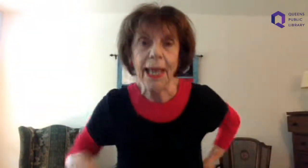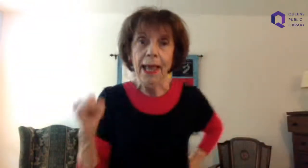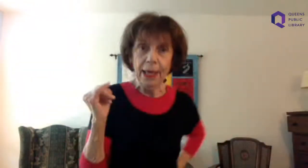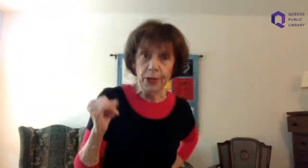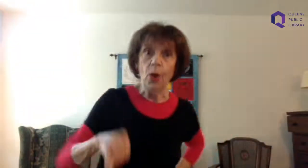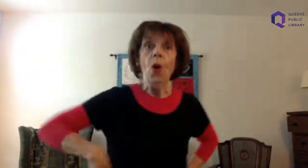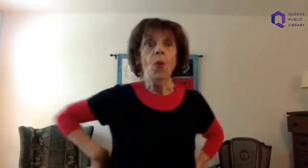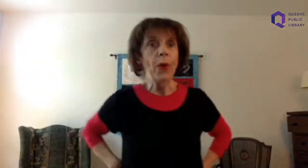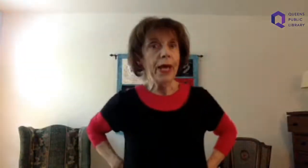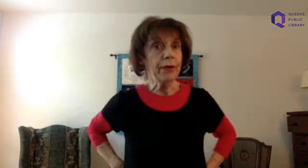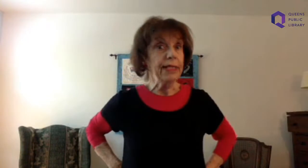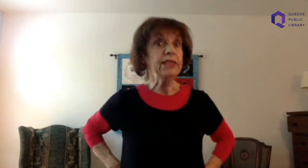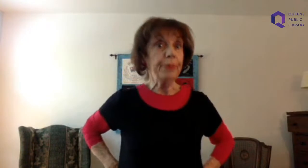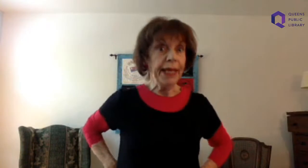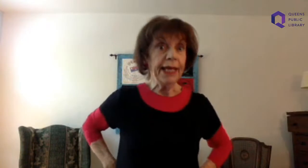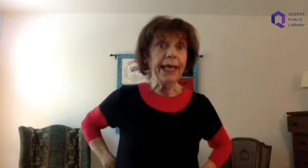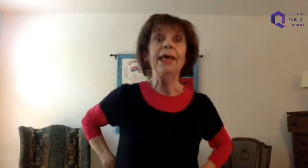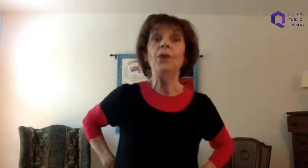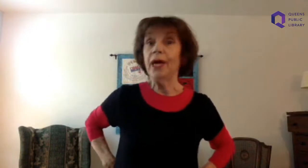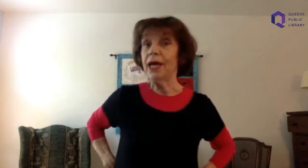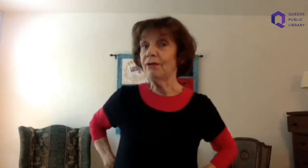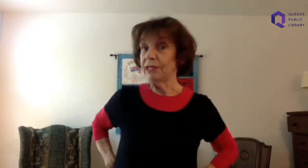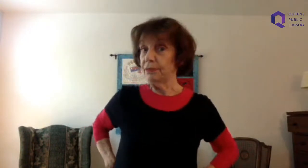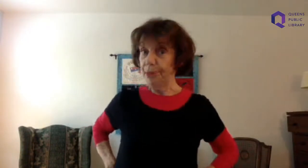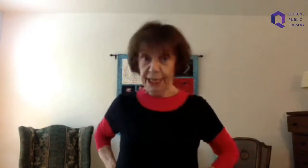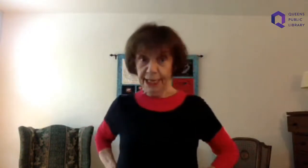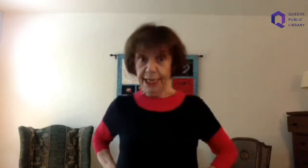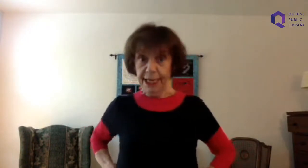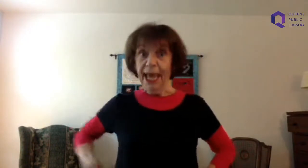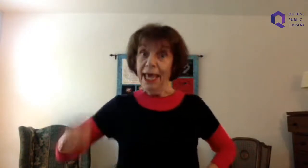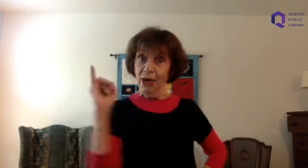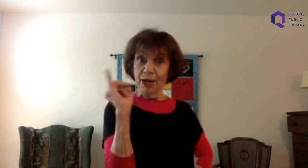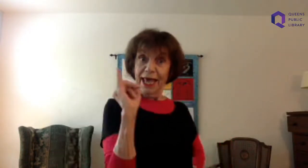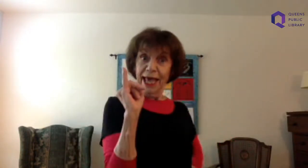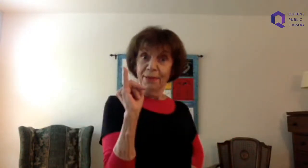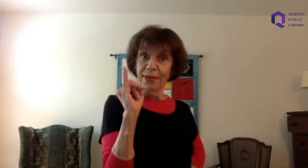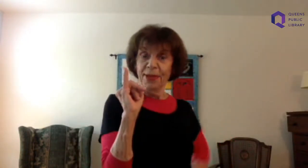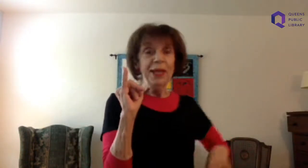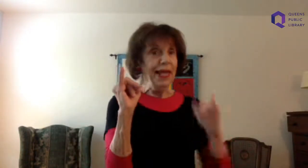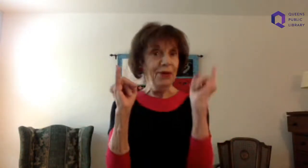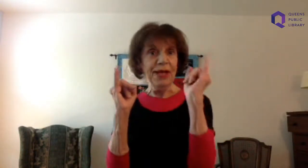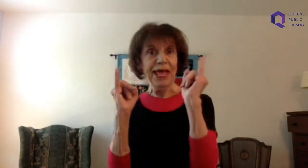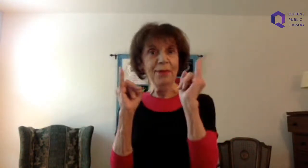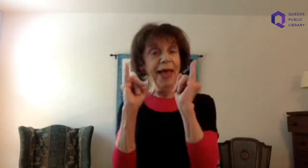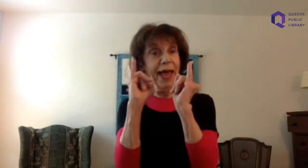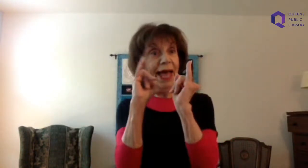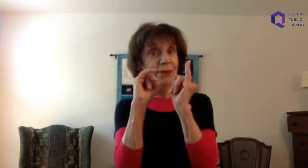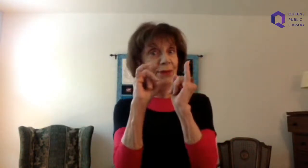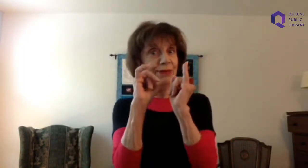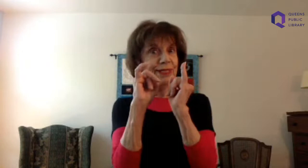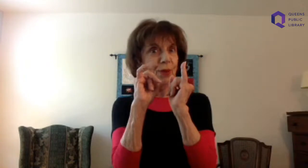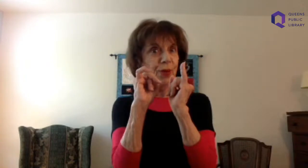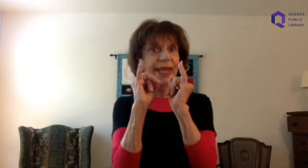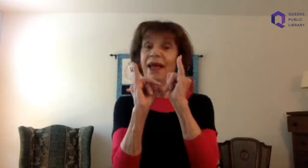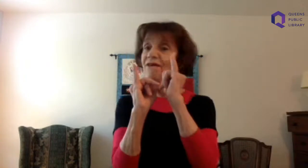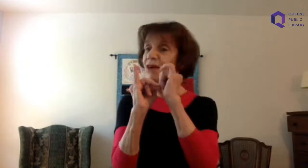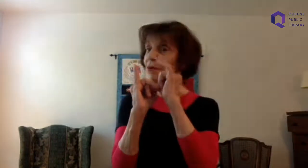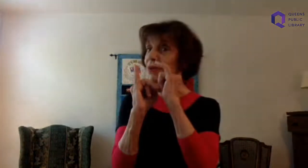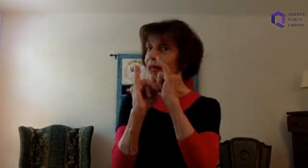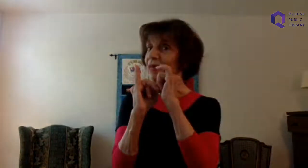easy. Here we go. Where is Pinky? Where is Pinky? Here I am. Here I am. How are you this morning? Very well,